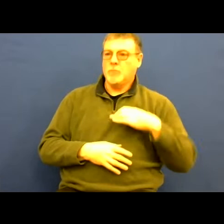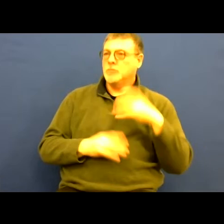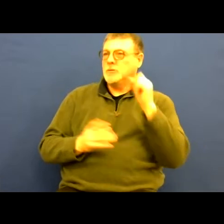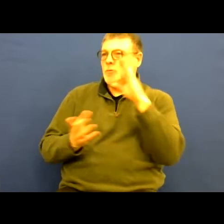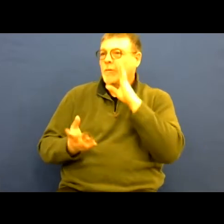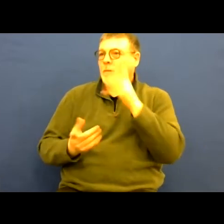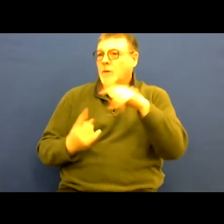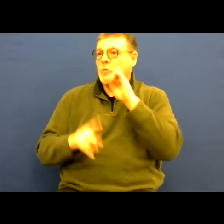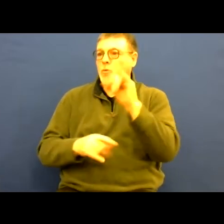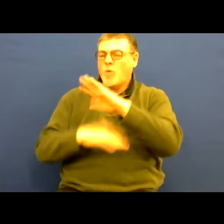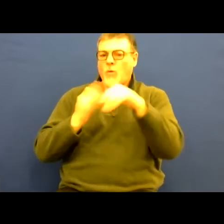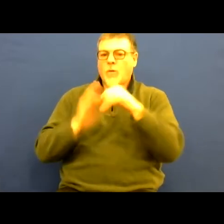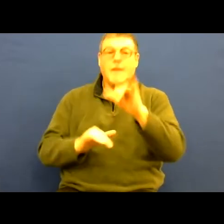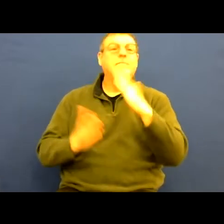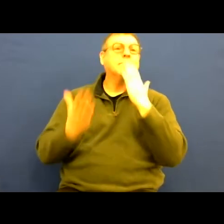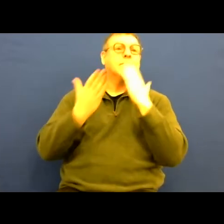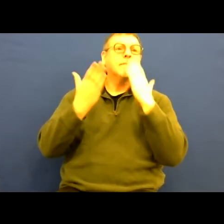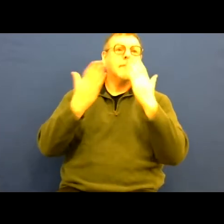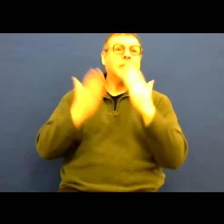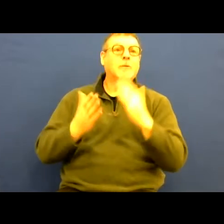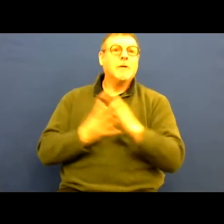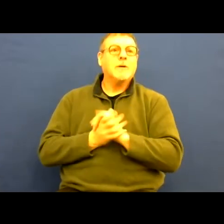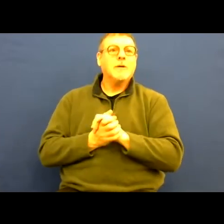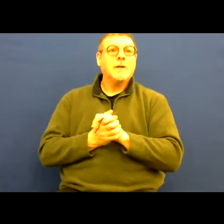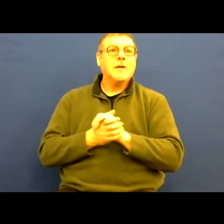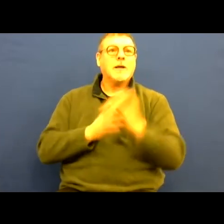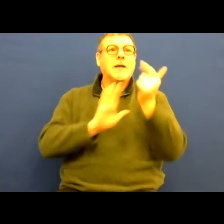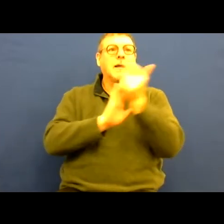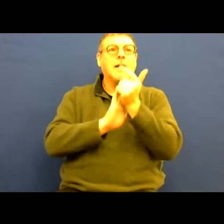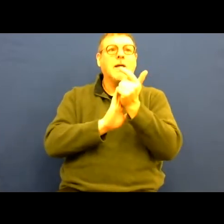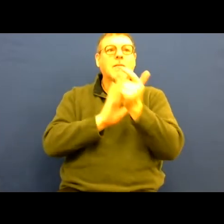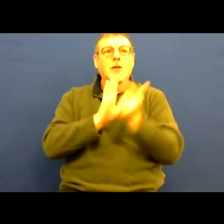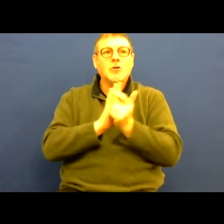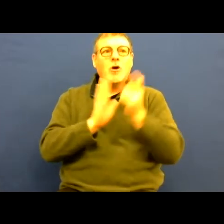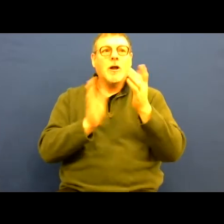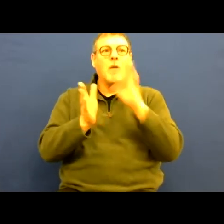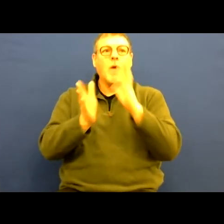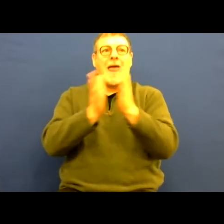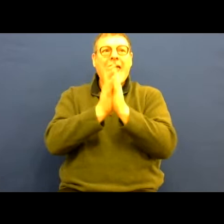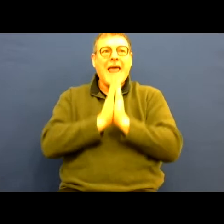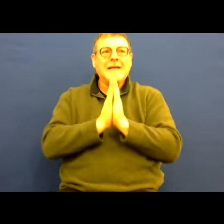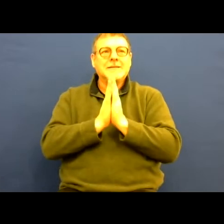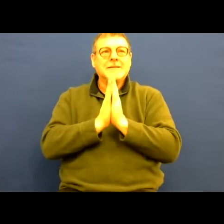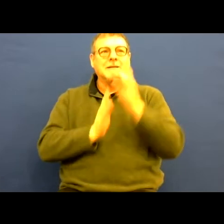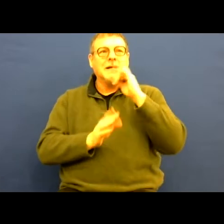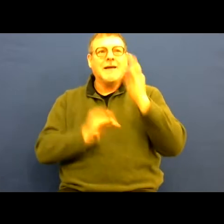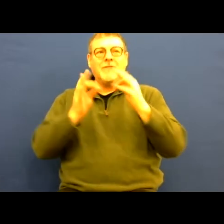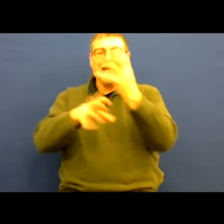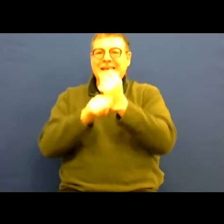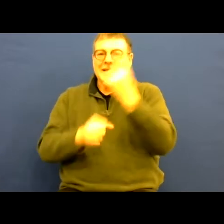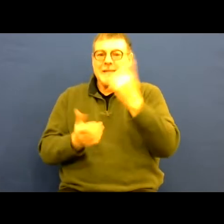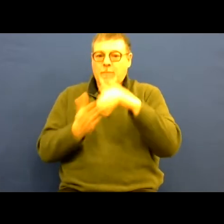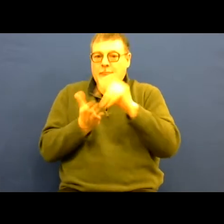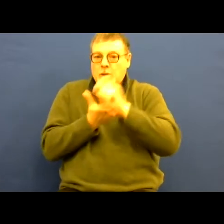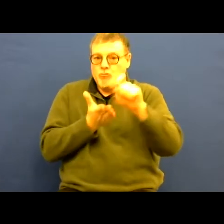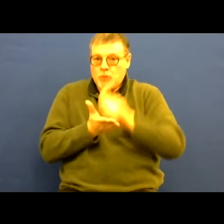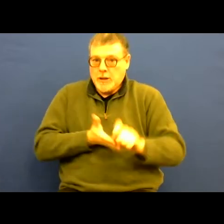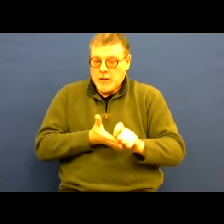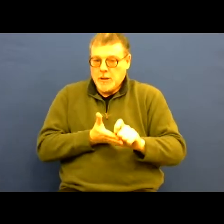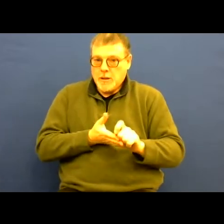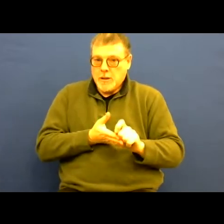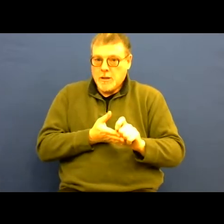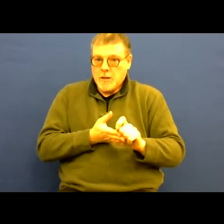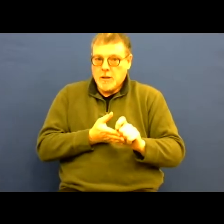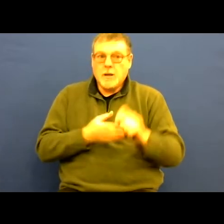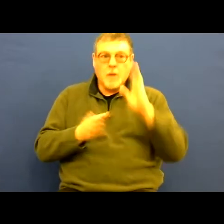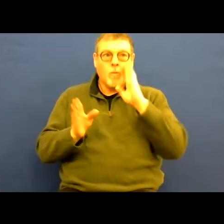So, Thank you. thank you. Thank you. And also, the attorneys were asking if we could get something, if there's something we can get in writing, You will,